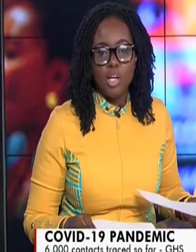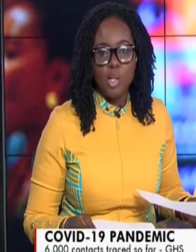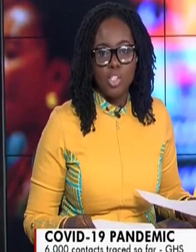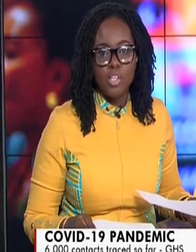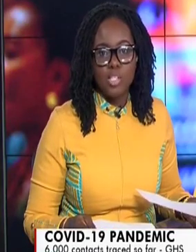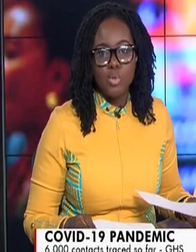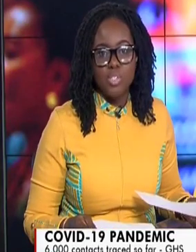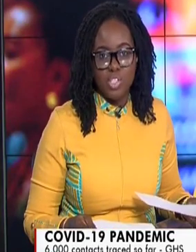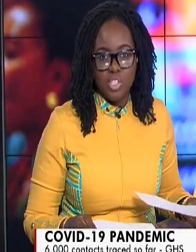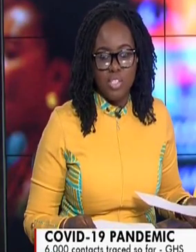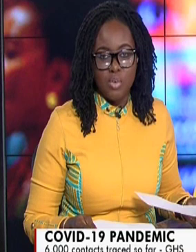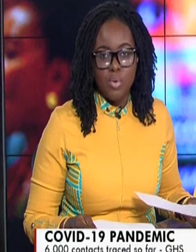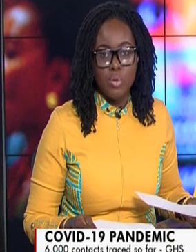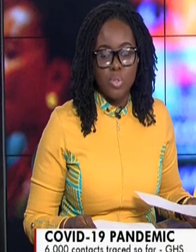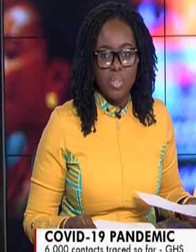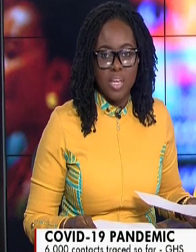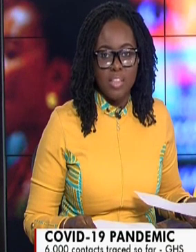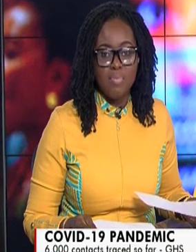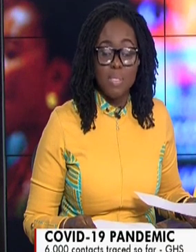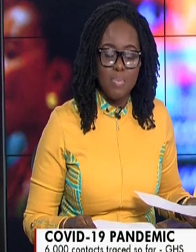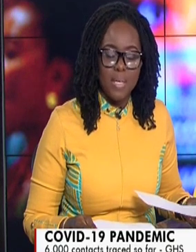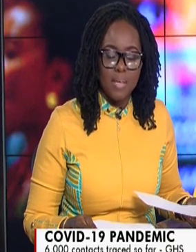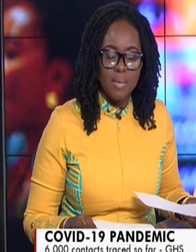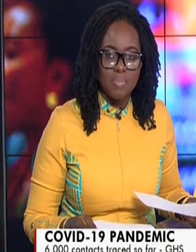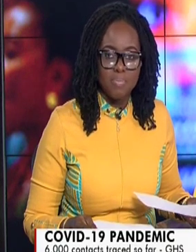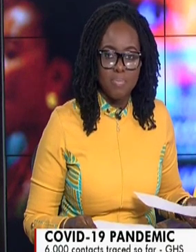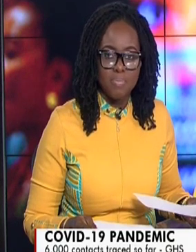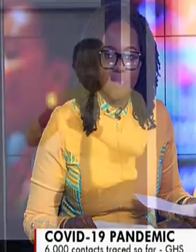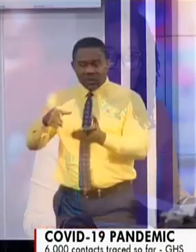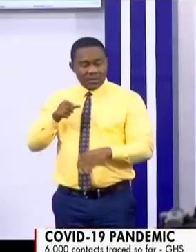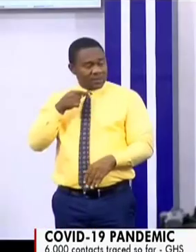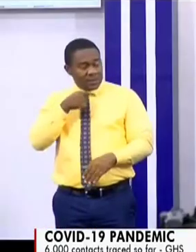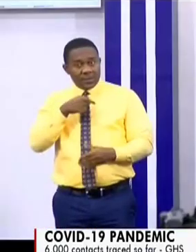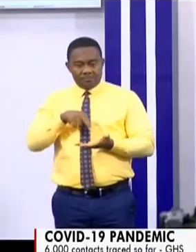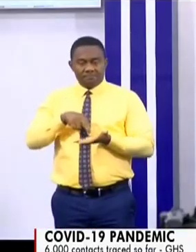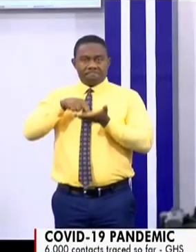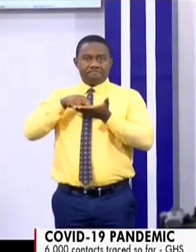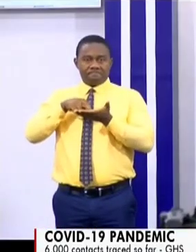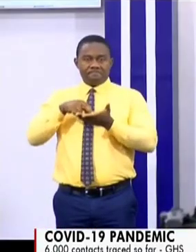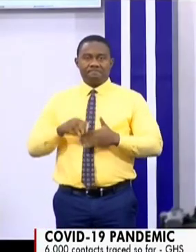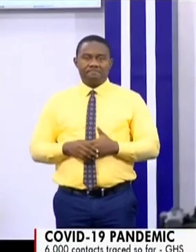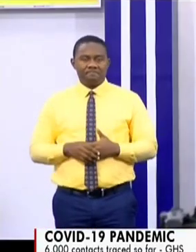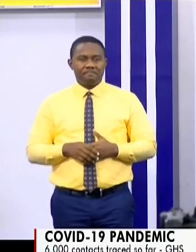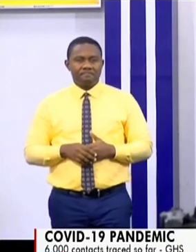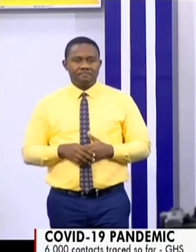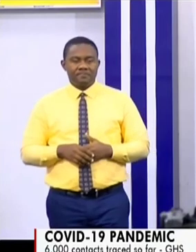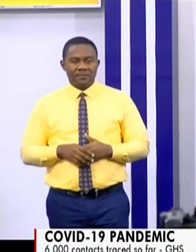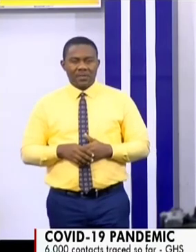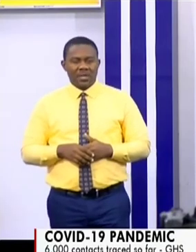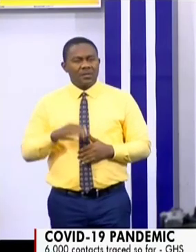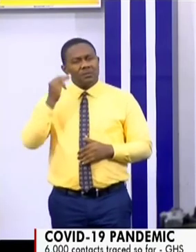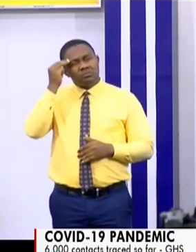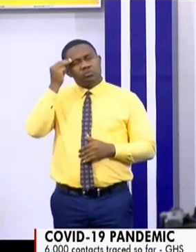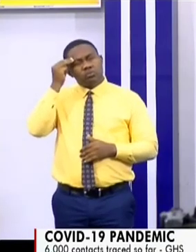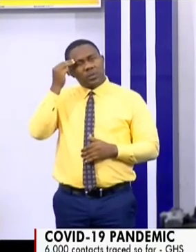The Psychological Association were also there. They've been speaking. You know, when we talk of mental health,